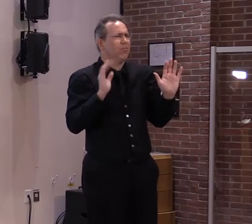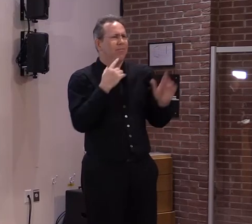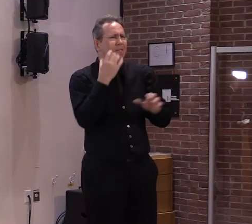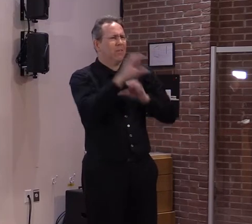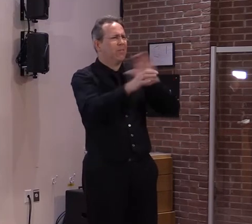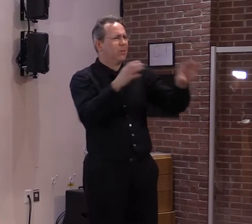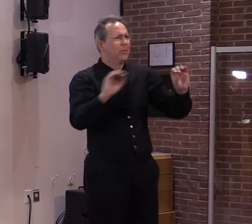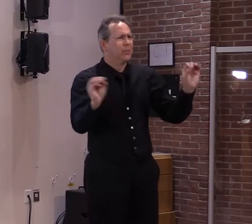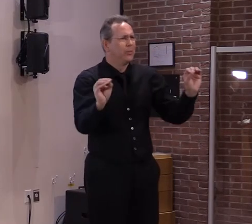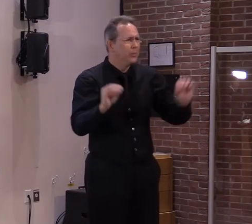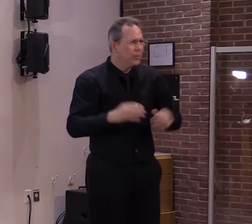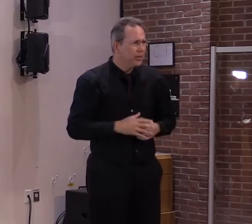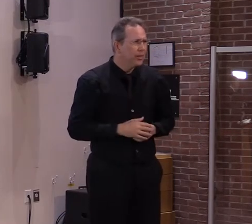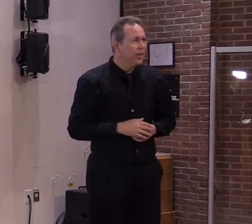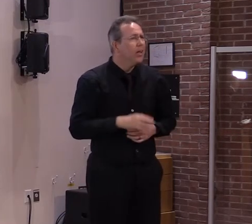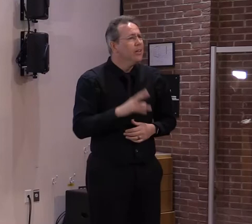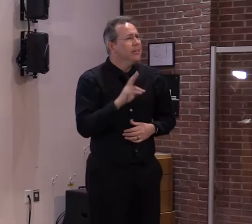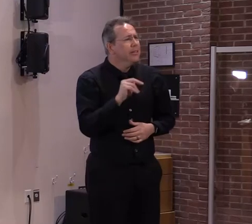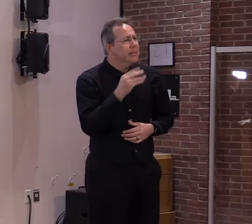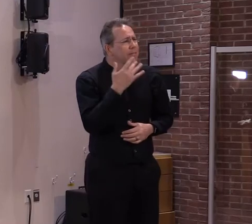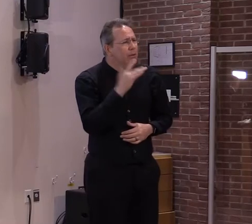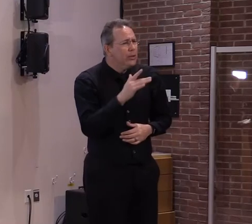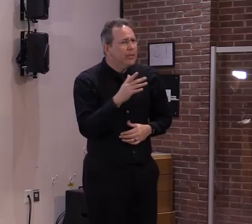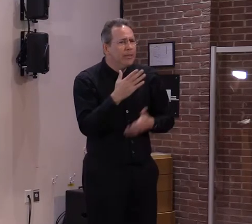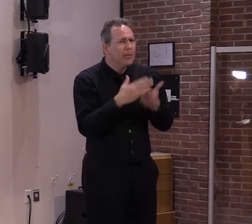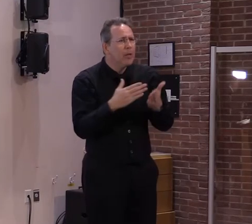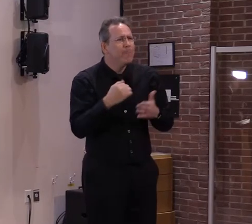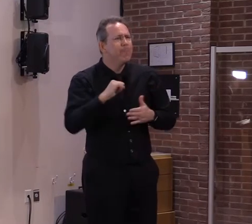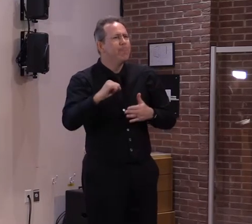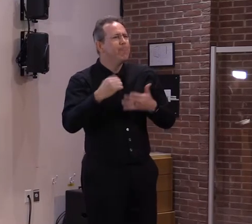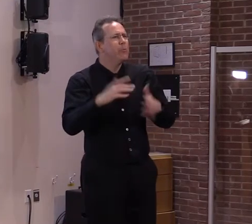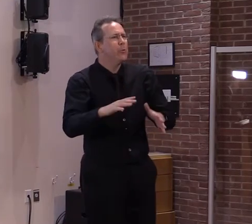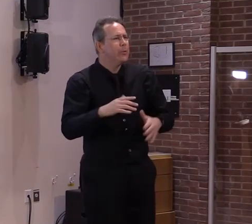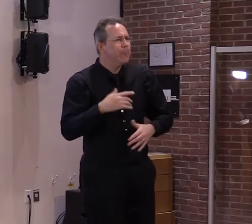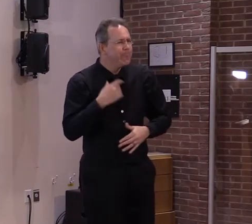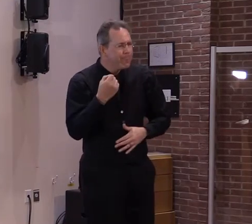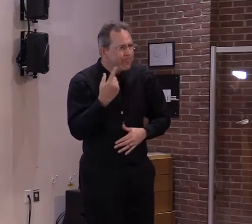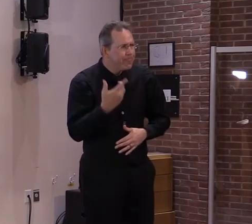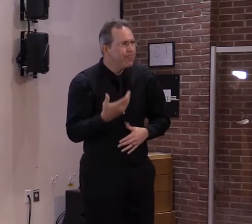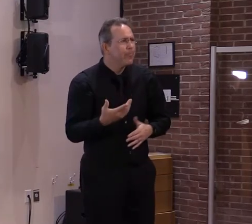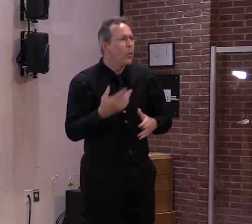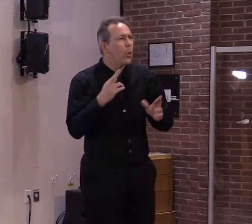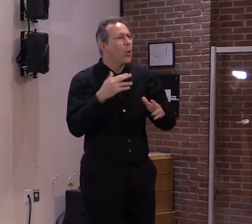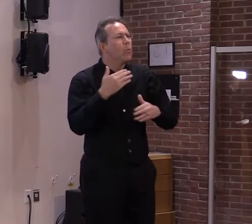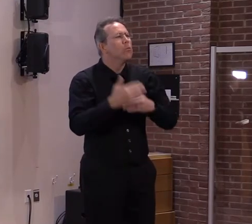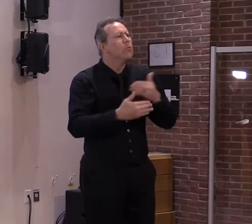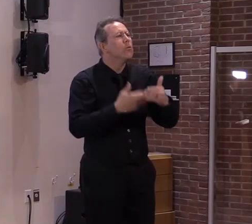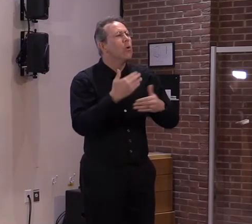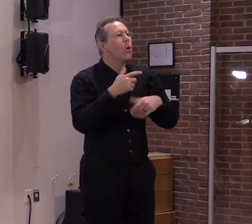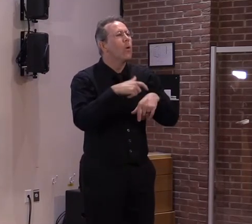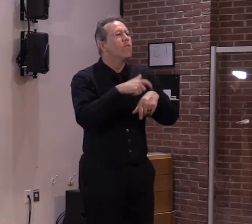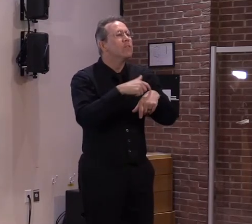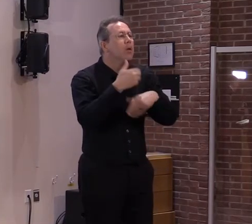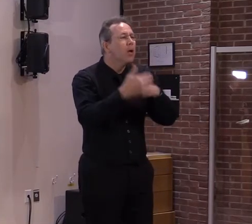see what happens. You know, maybe as time goes on, we're going to be open up the 16 and over